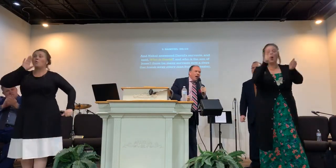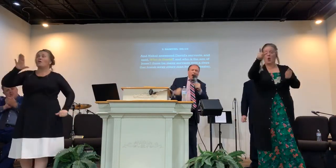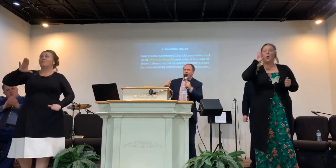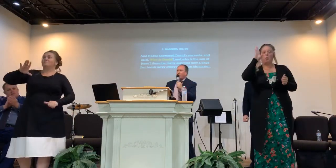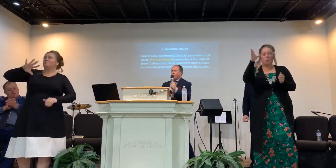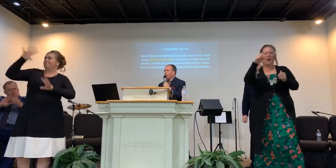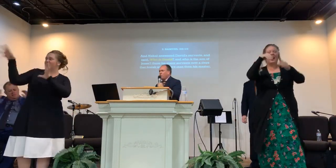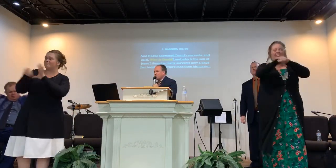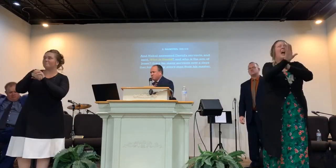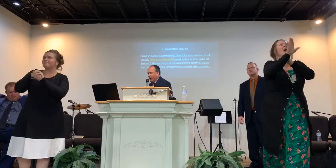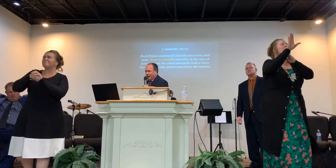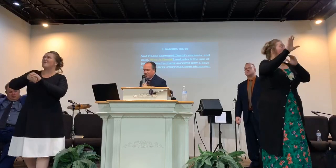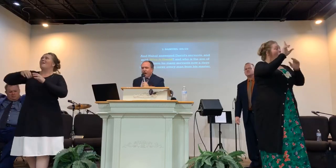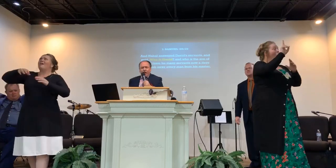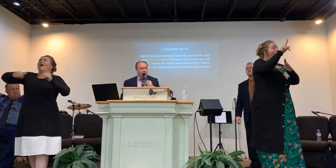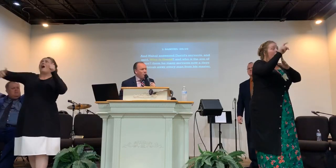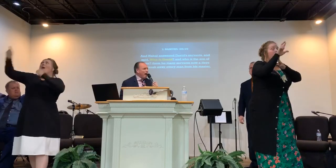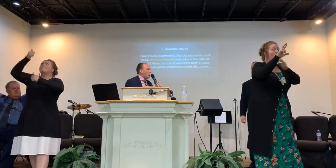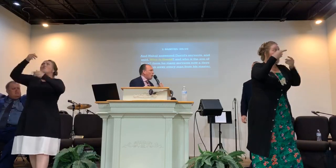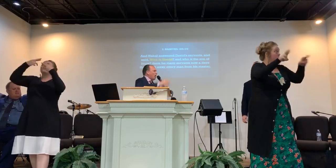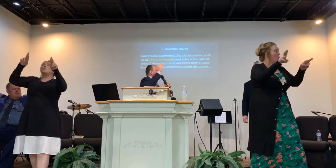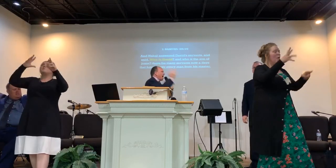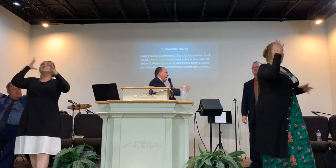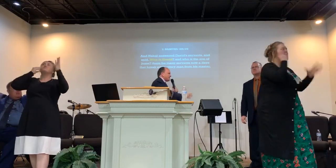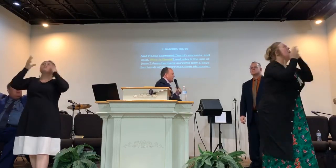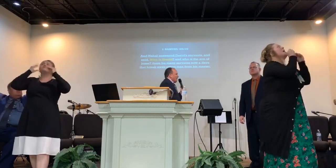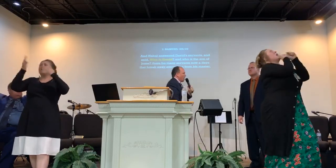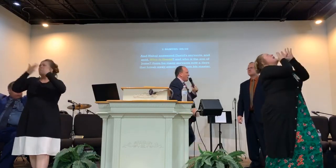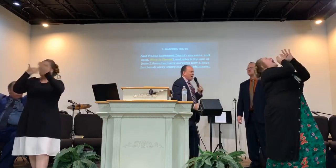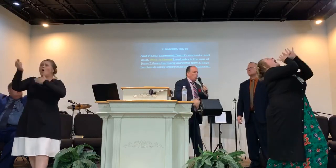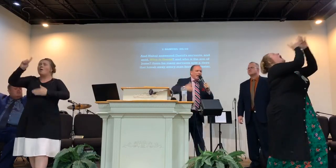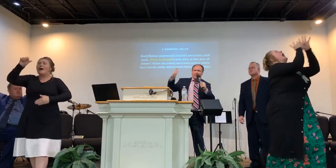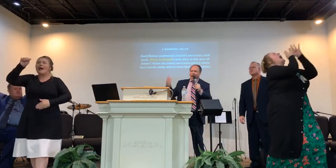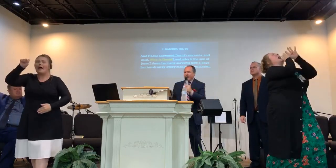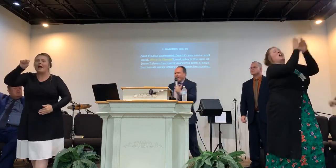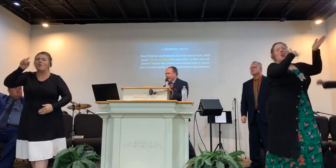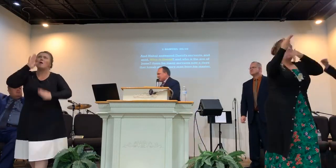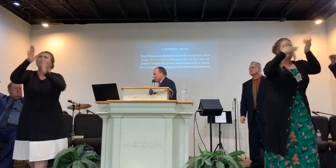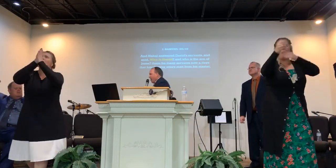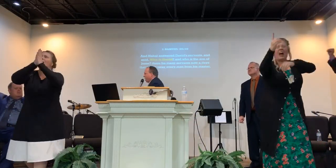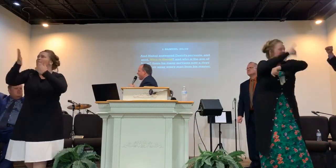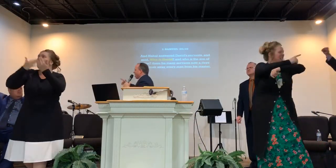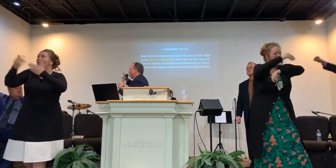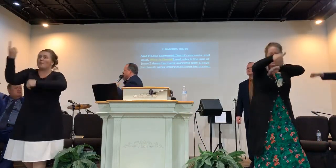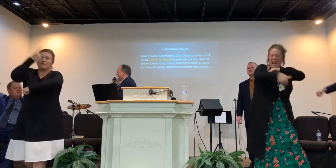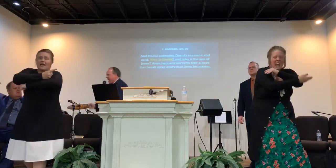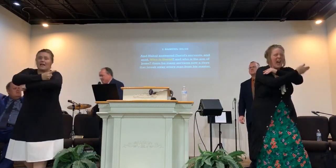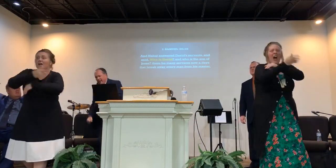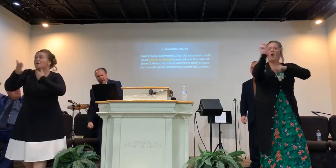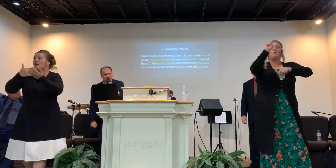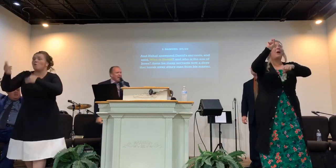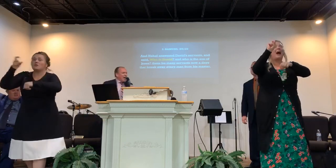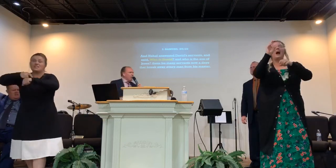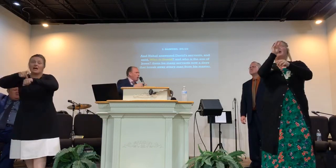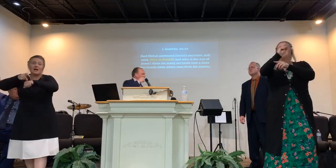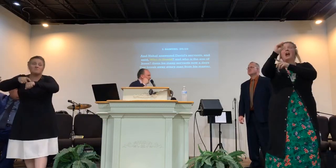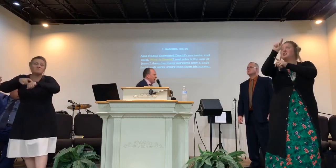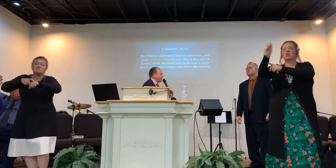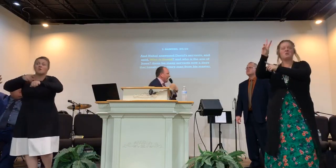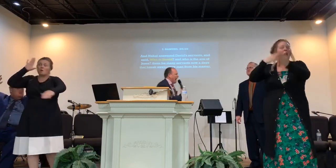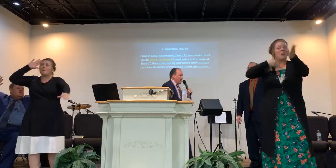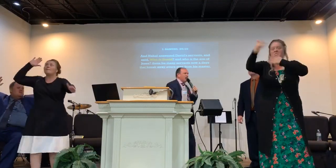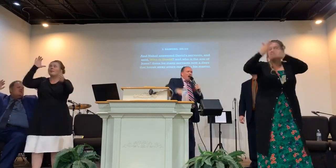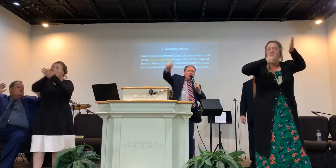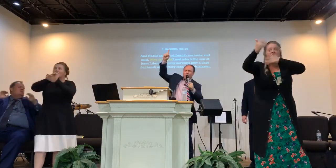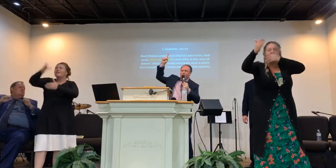into an upper room experience no matter where we're at, no matter what day it is, no matter what time it is, and we'll